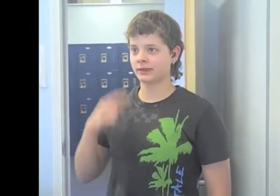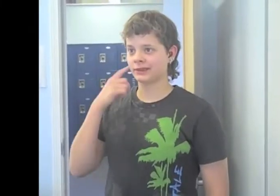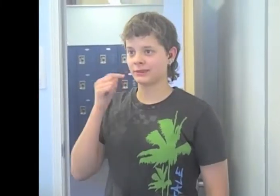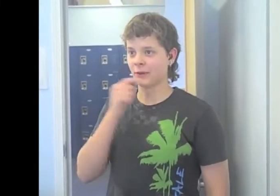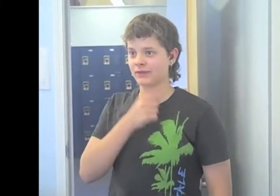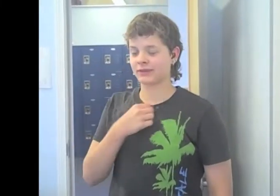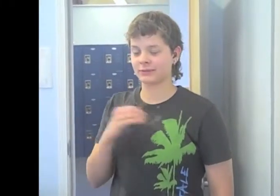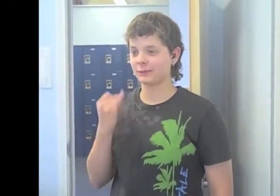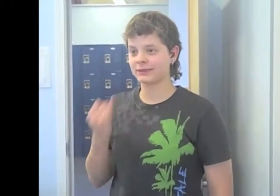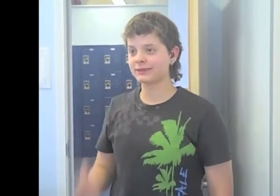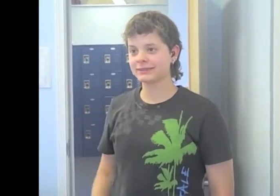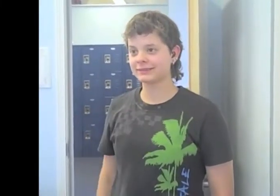Corn? I have no idea.